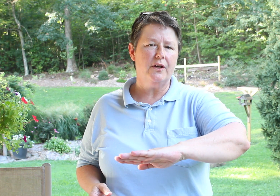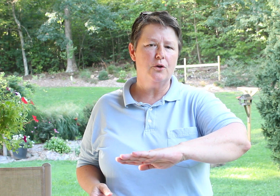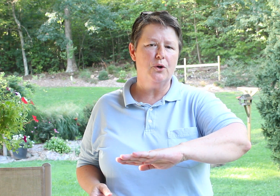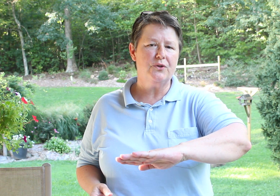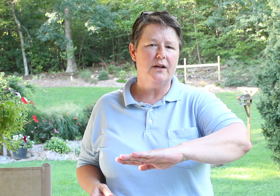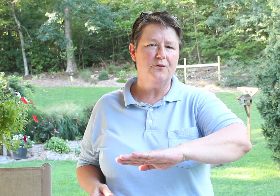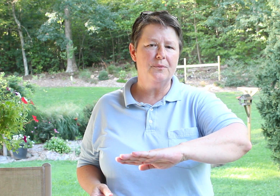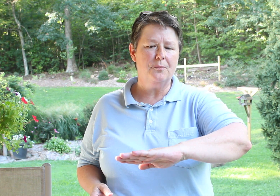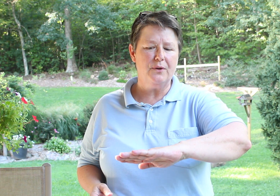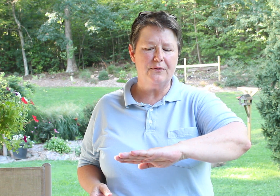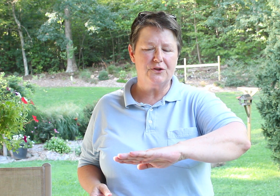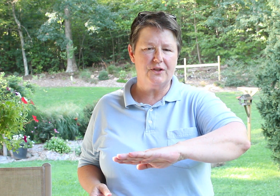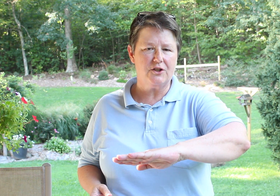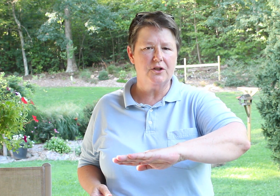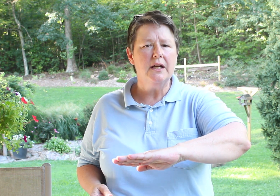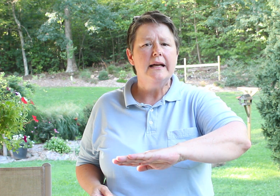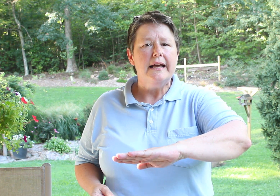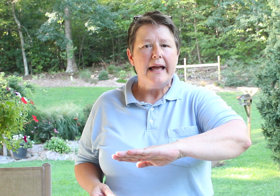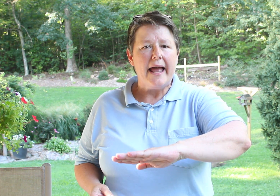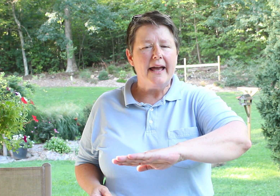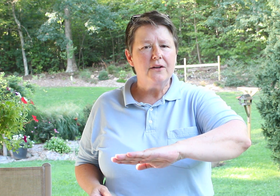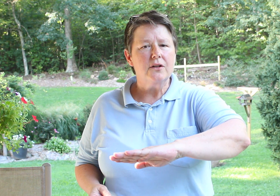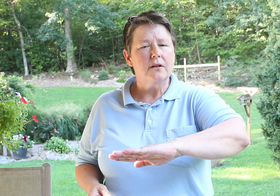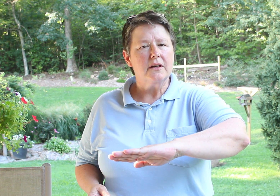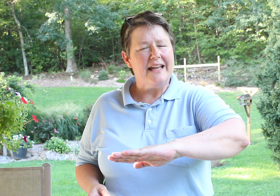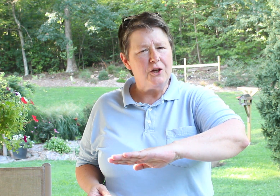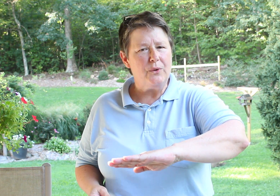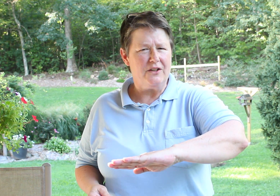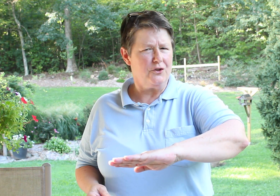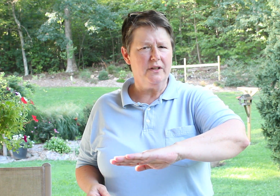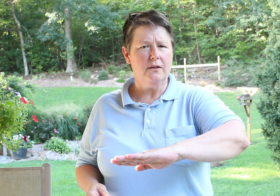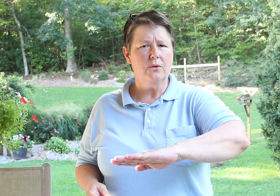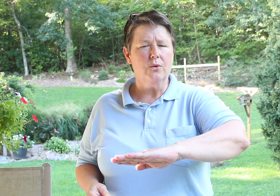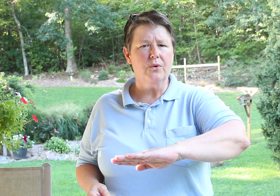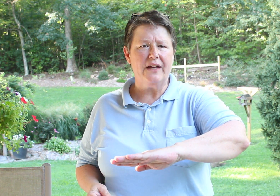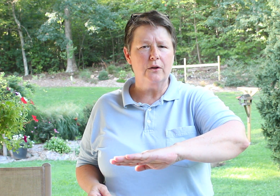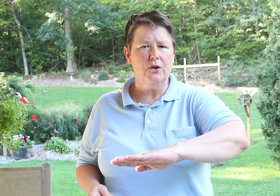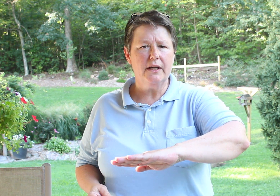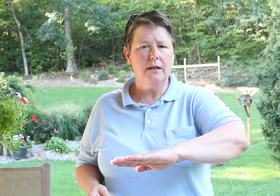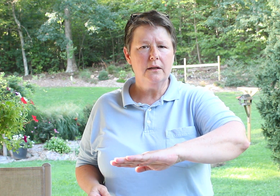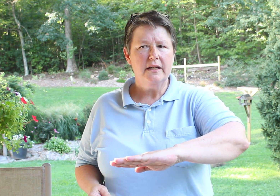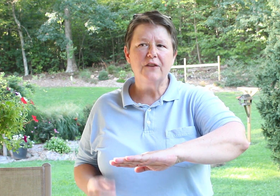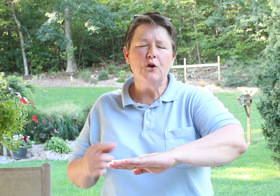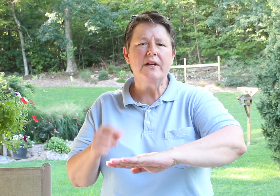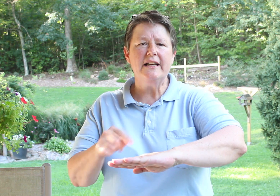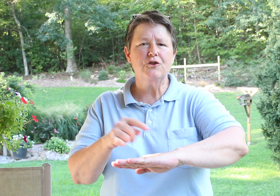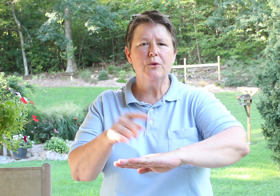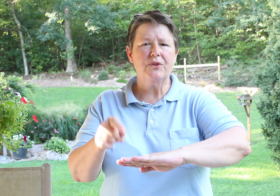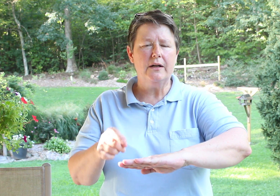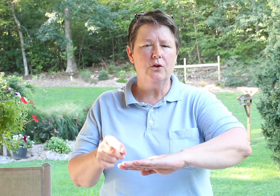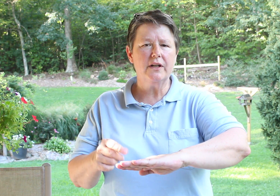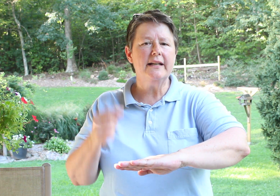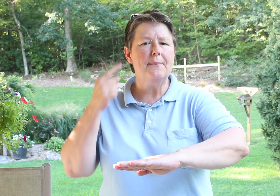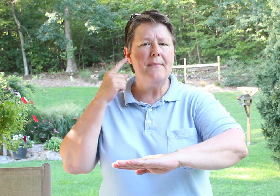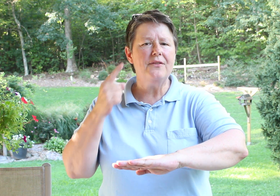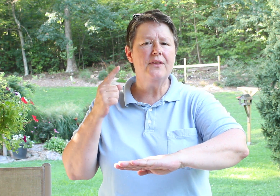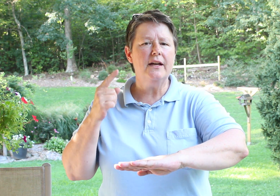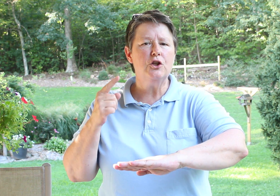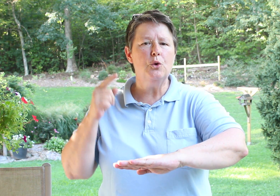that you wrote down from the previous section. And can you answer it without looking? If you can answer it without looking, it meant that you